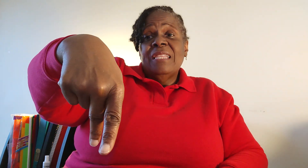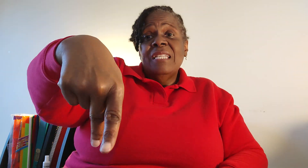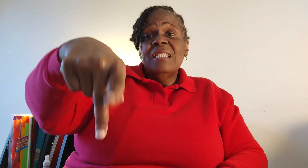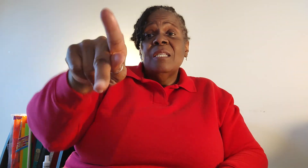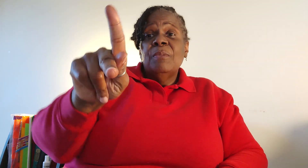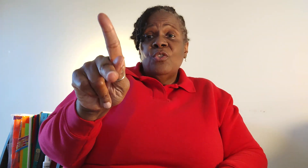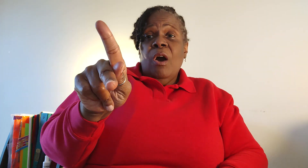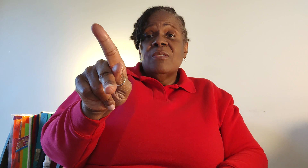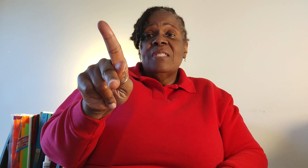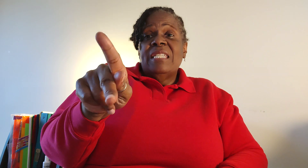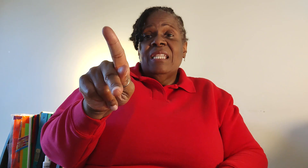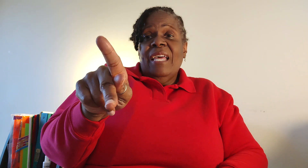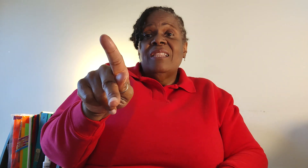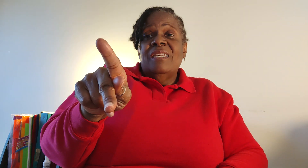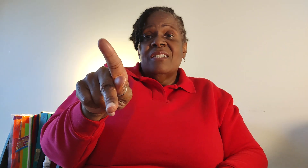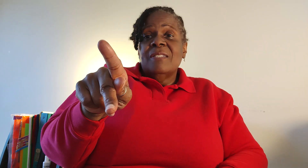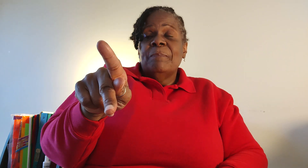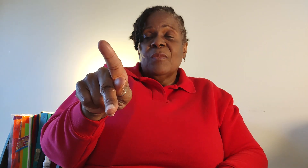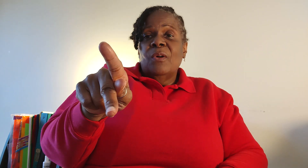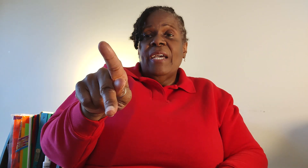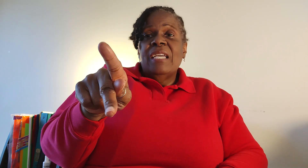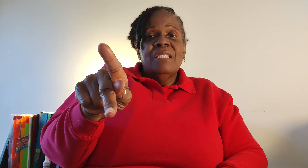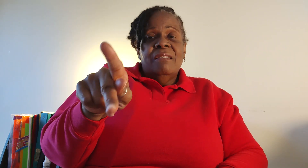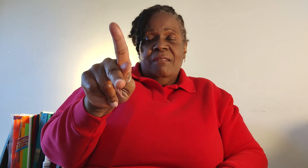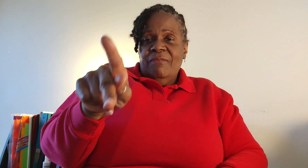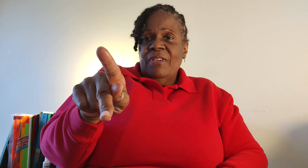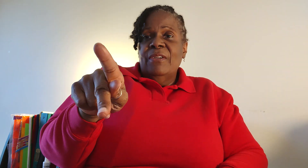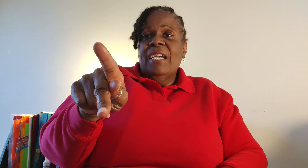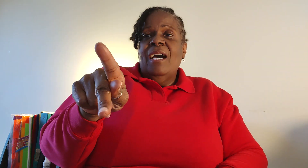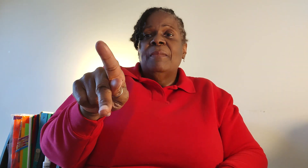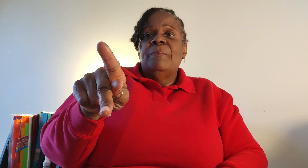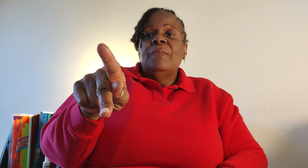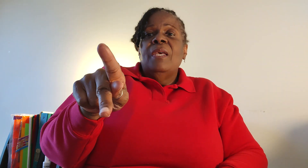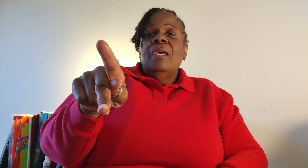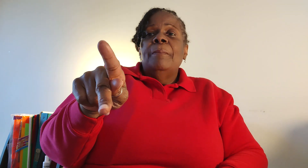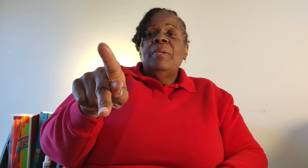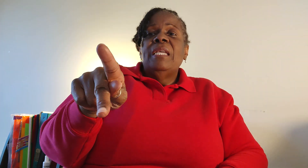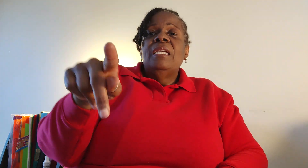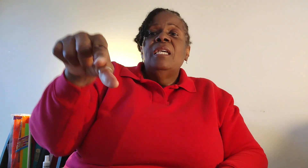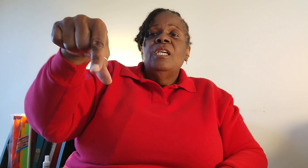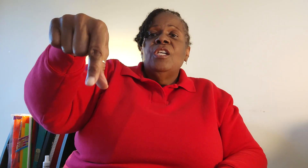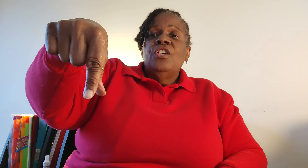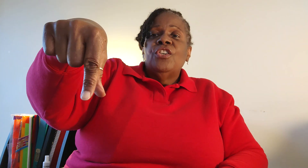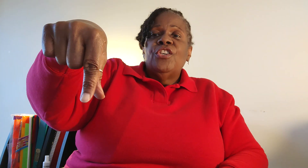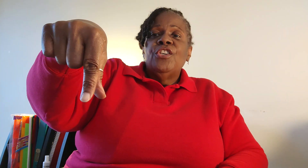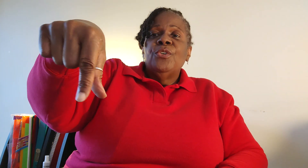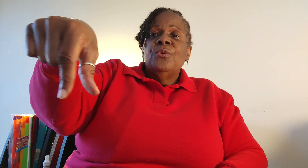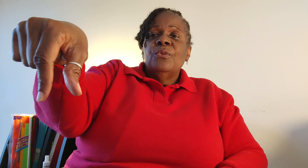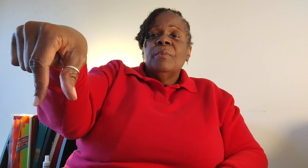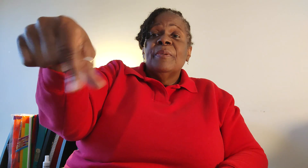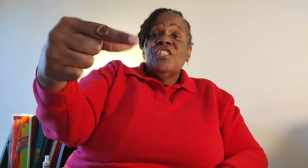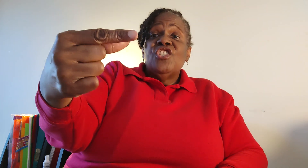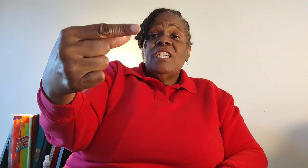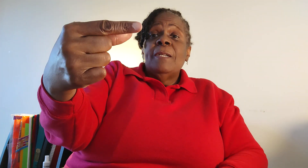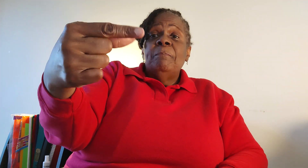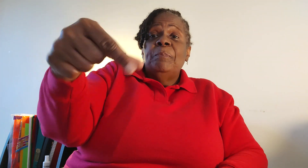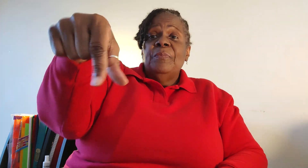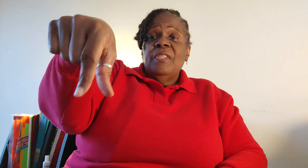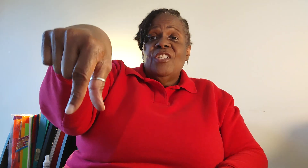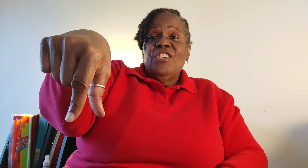this, but you'll also see it like this. Okay, it's very common. P, Q, remember the G?